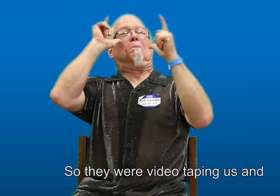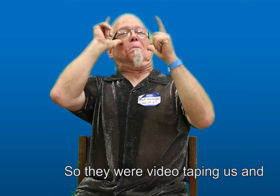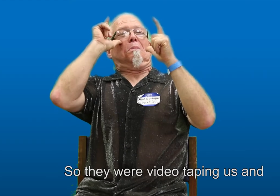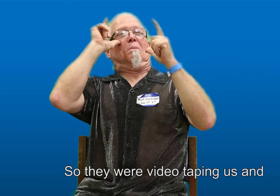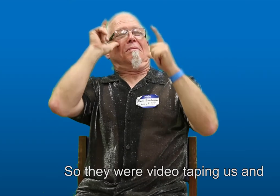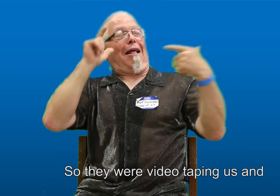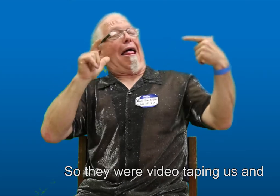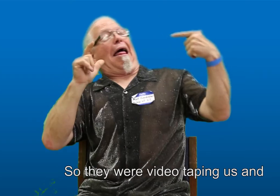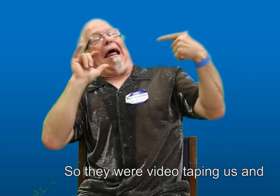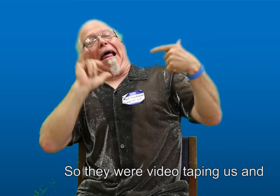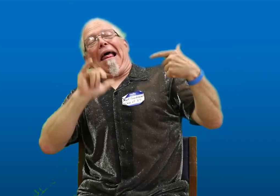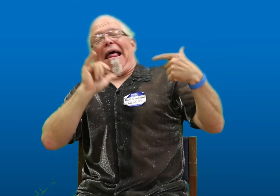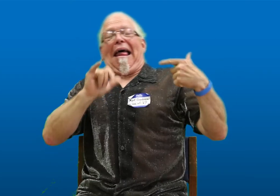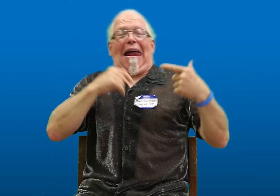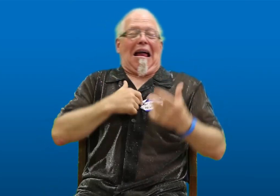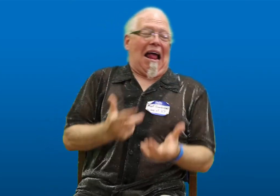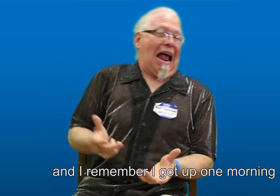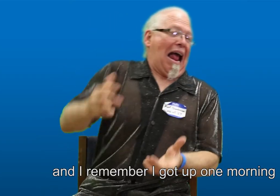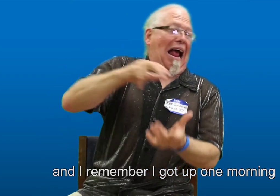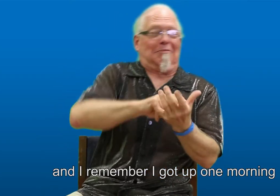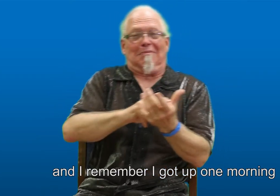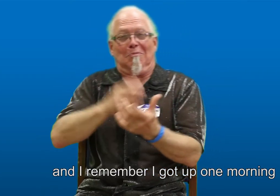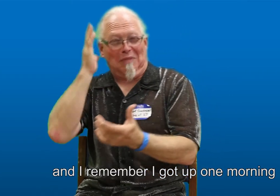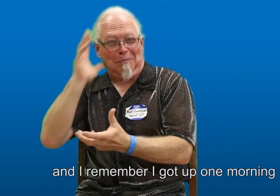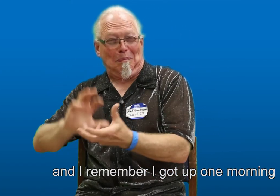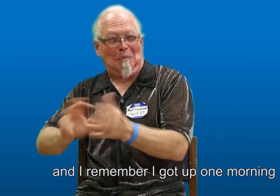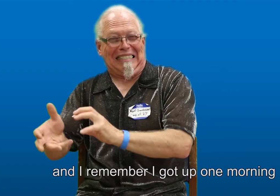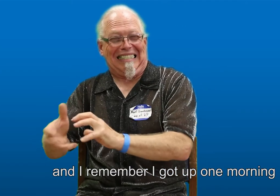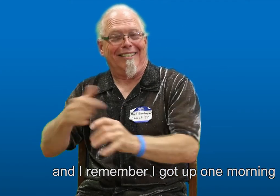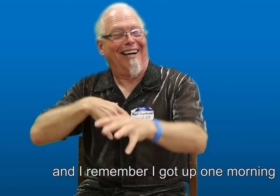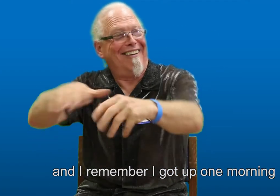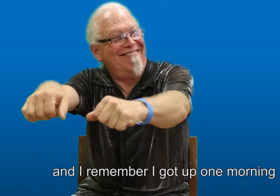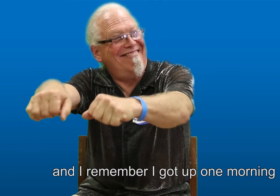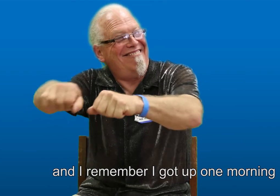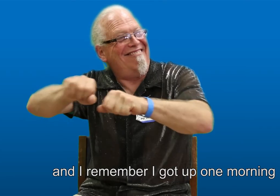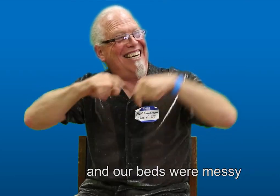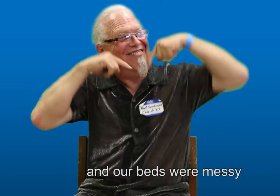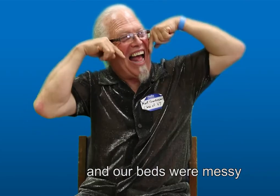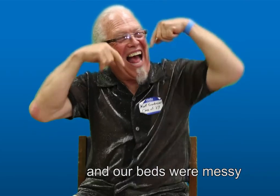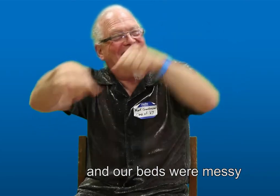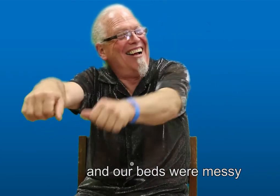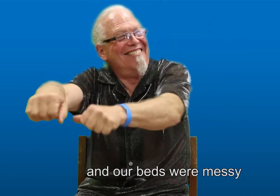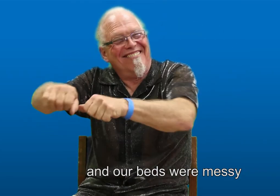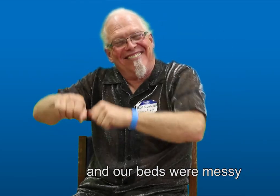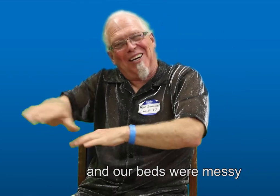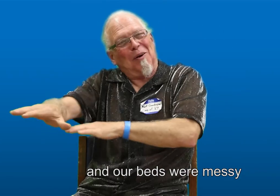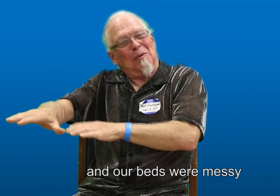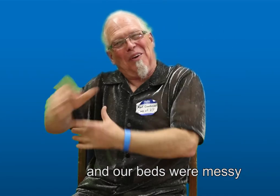videotaping us, and I remember I got up one morning, and our bed was messy, and